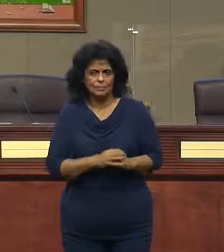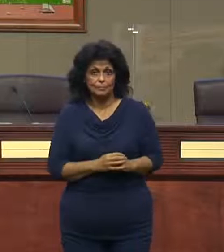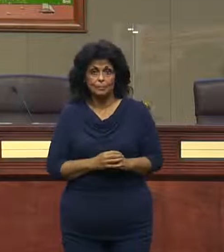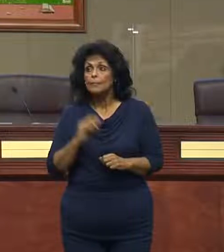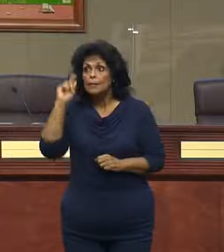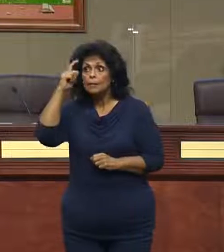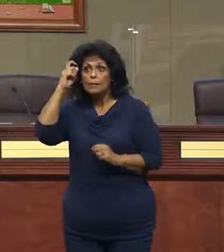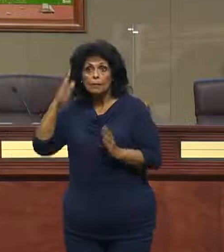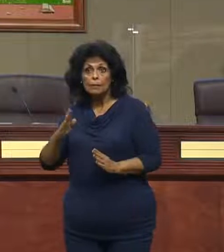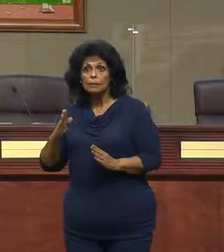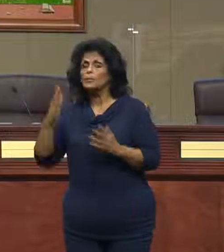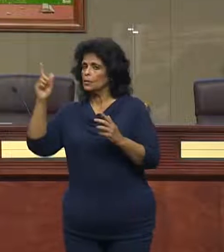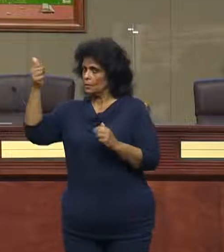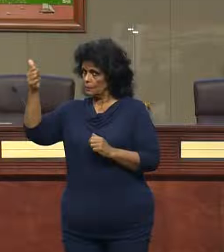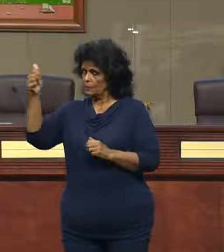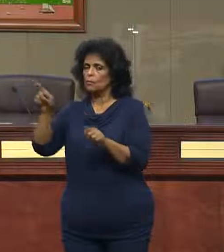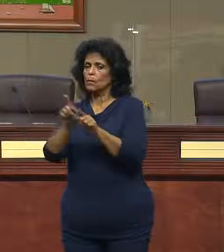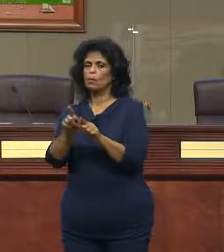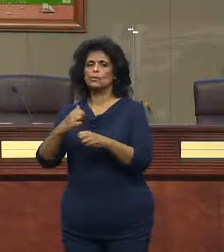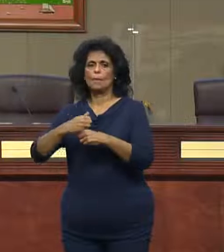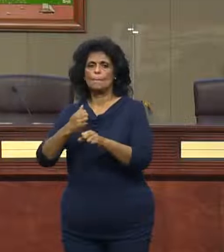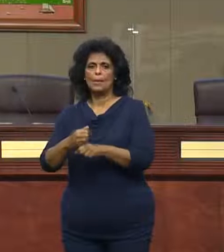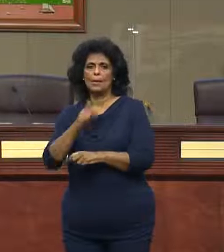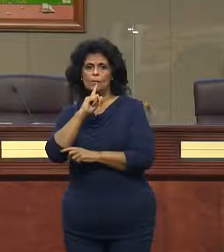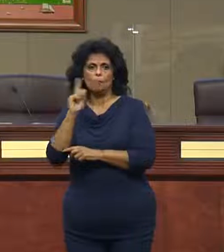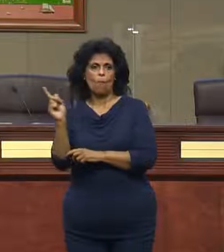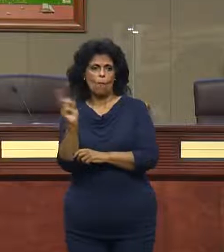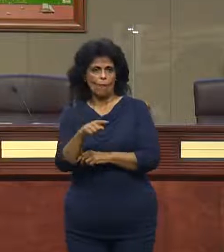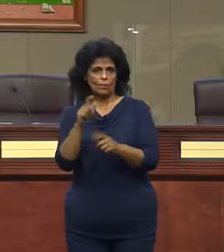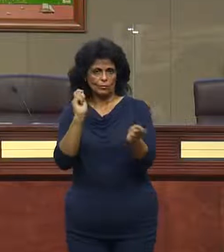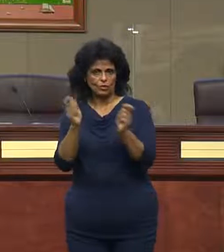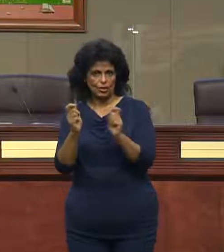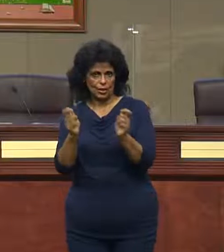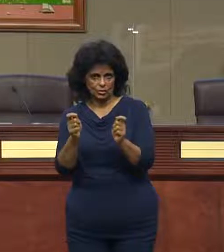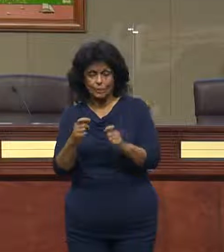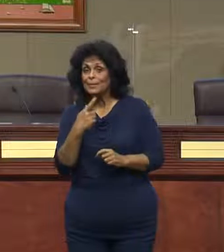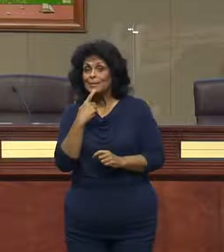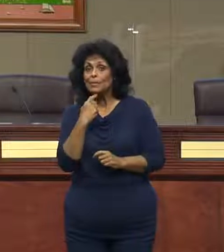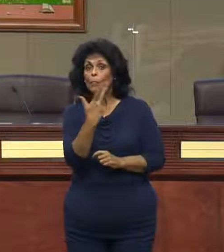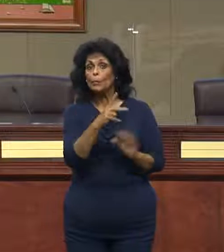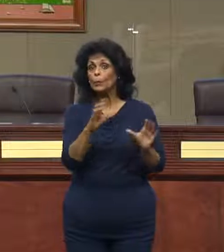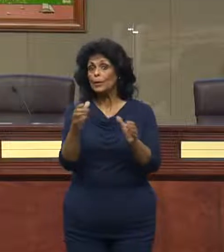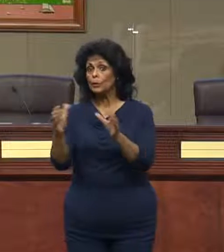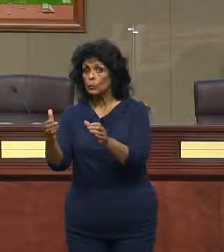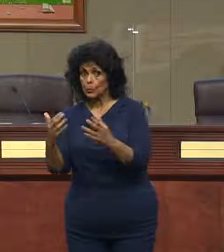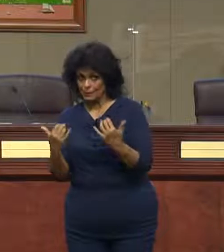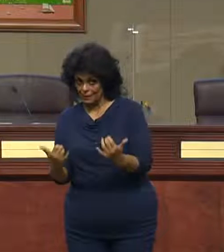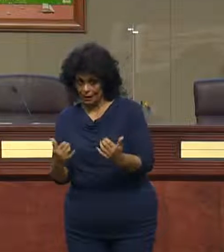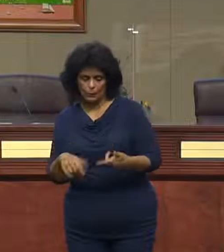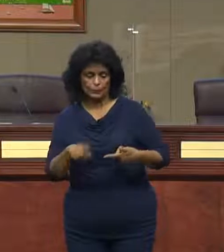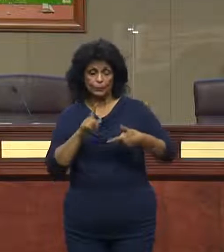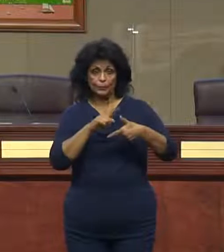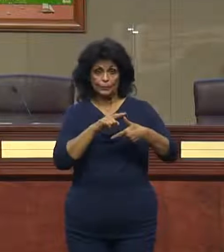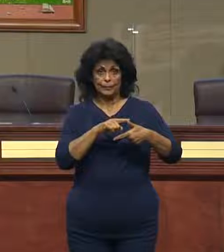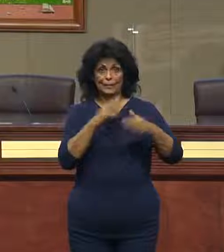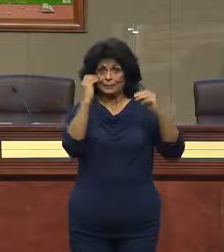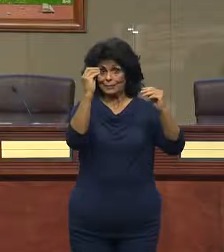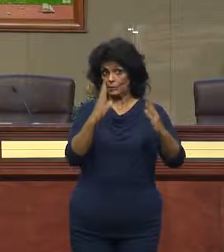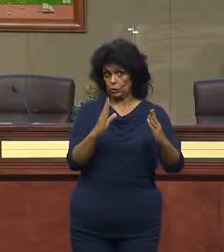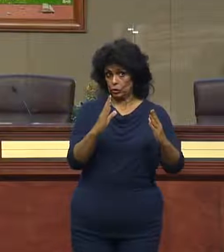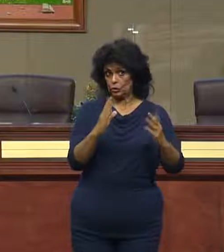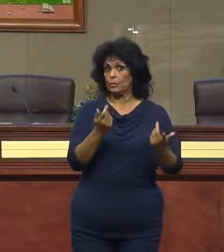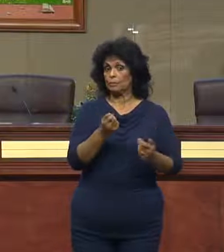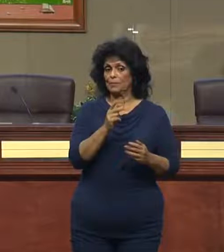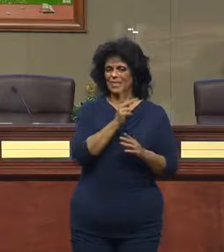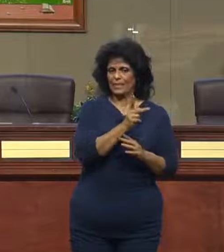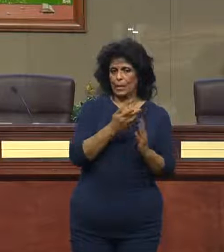coronavirus vaccine. They are all K through 12 teachers and staff,